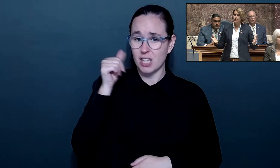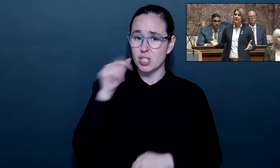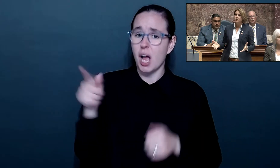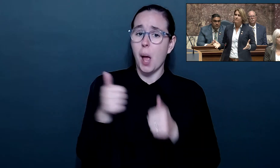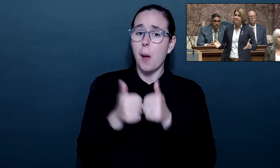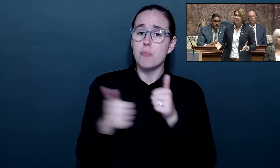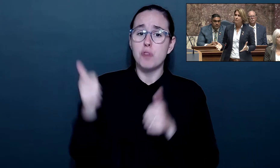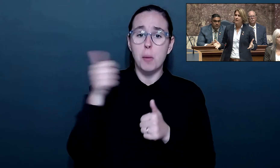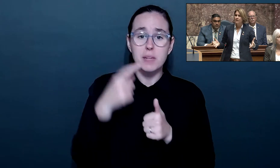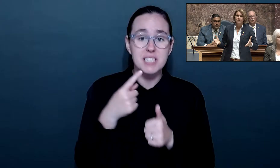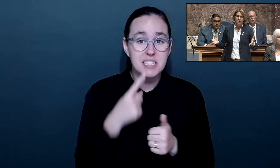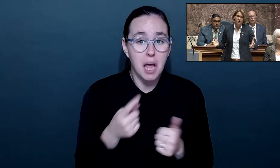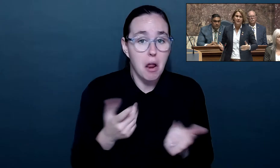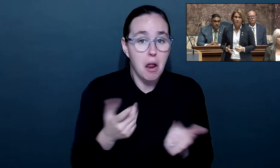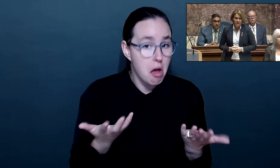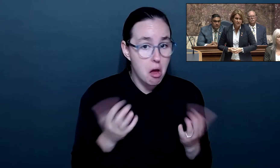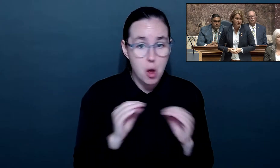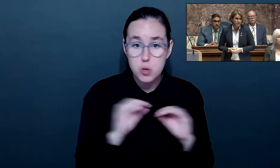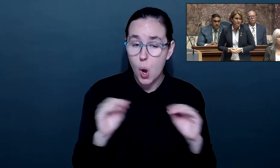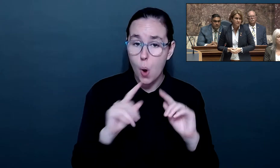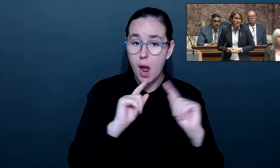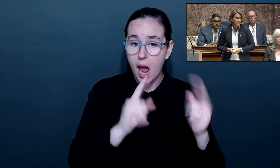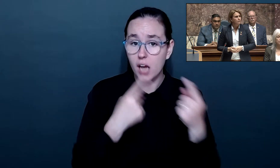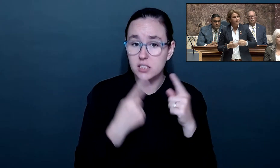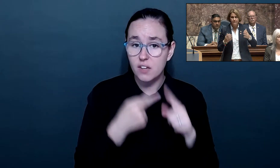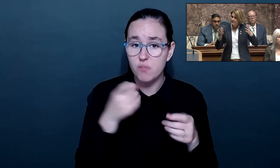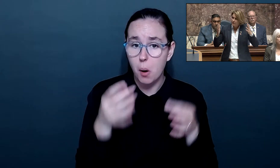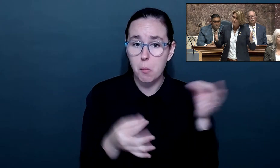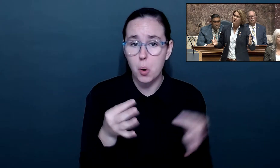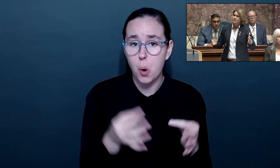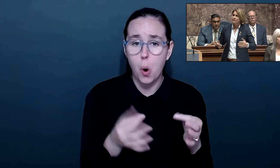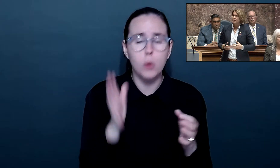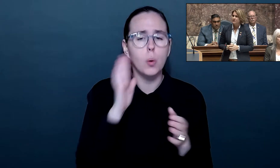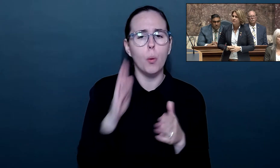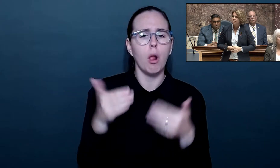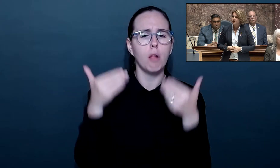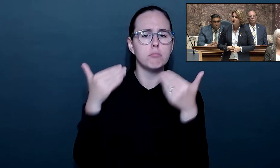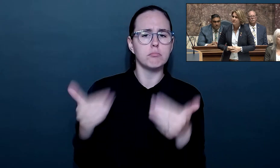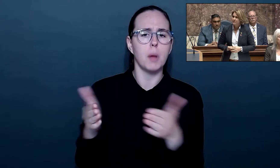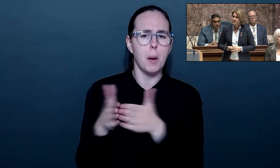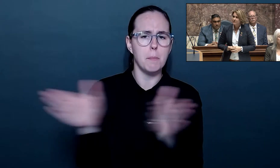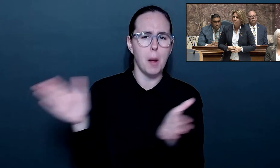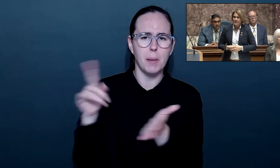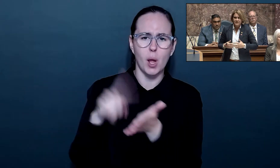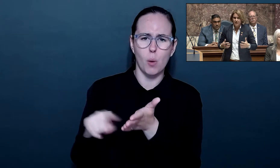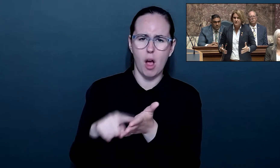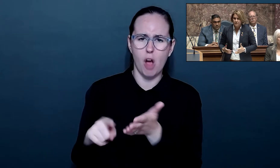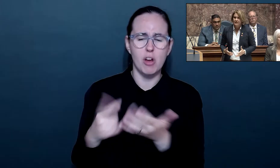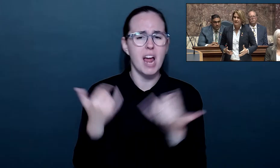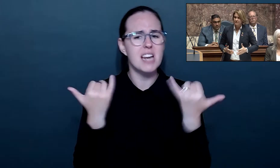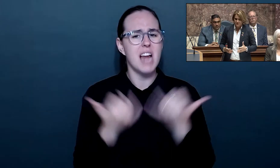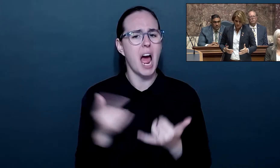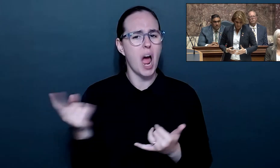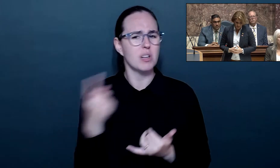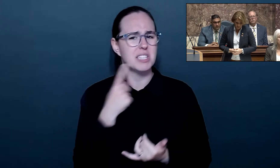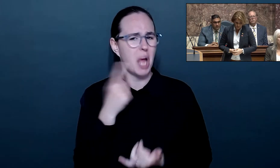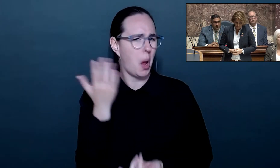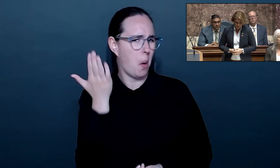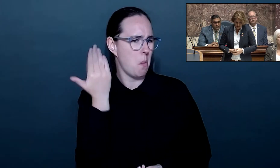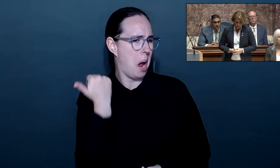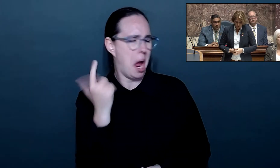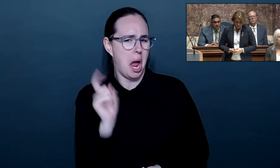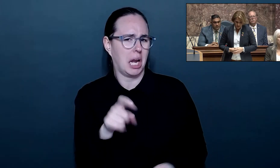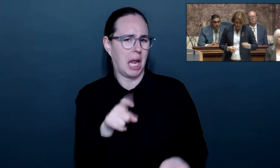and says, why do a public inquiry if we already know what to do? Well, if the Premier knows what to do, why is he not doing it, Mr.